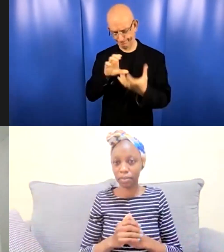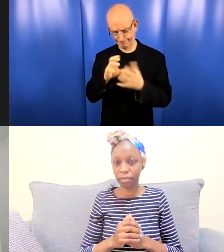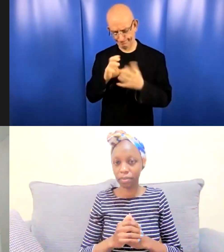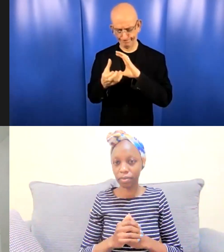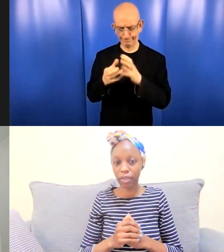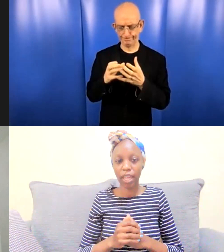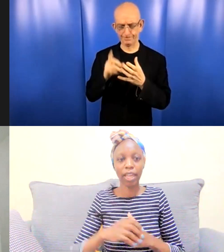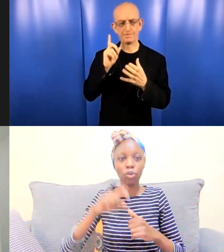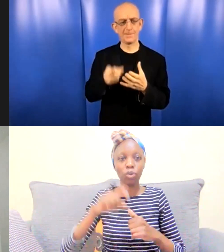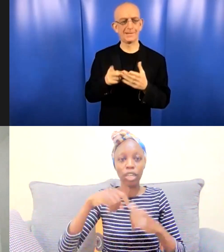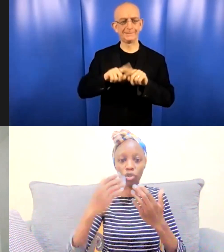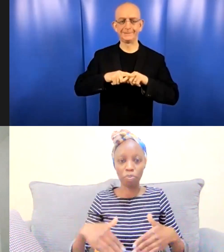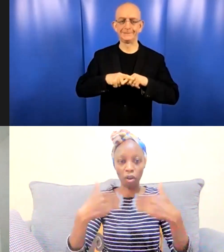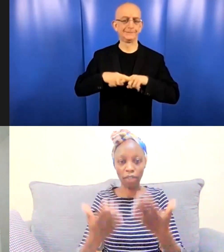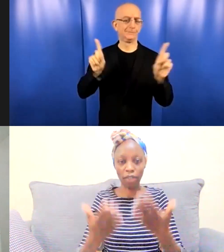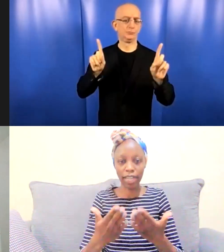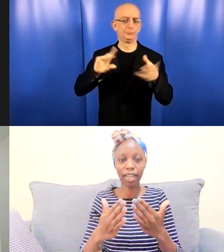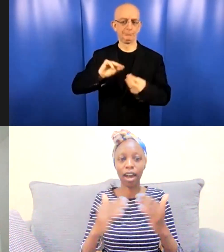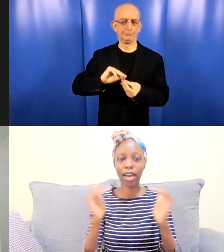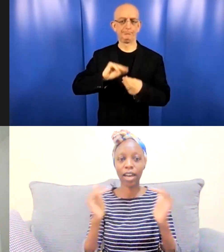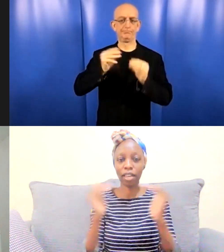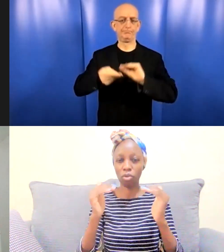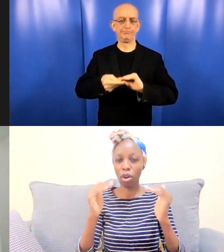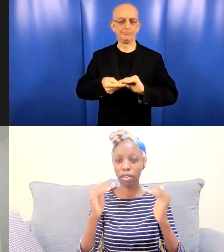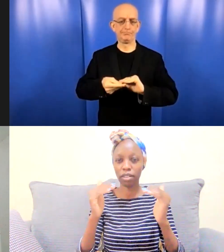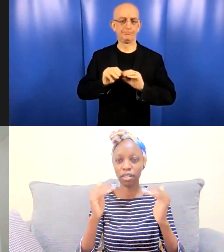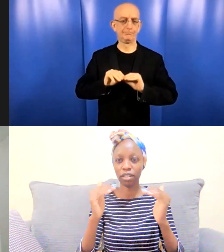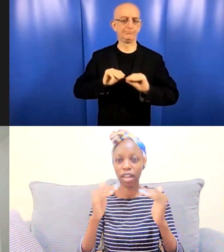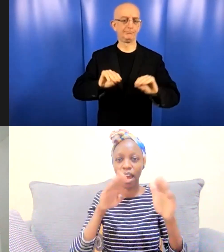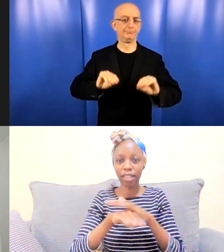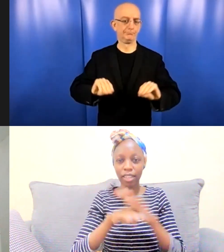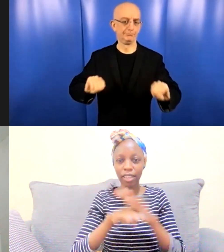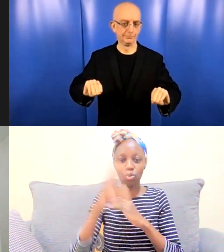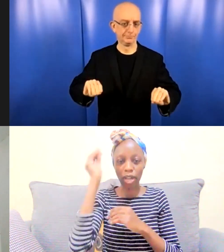access to education and learning.